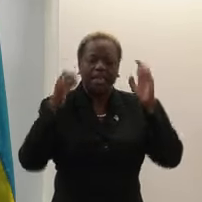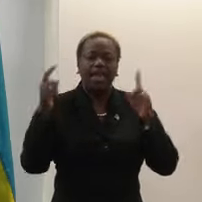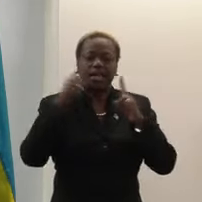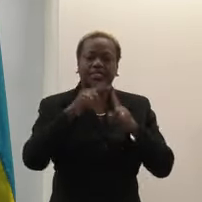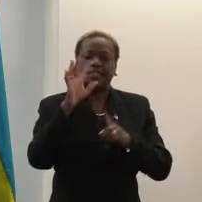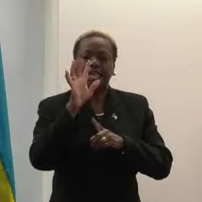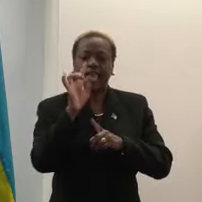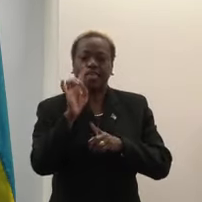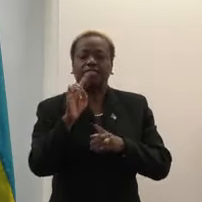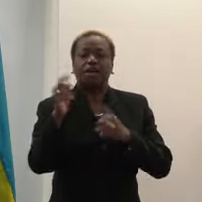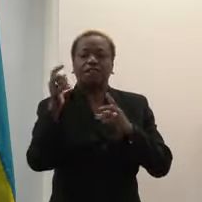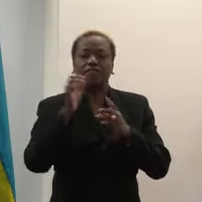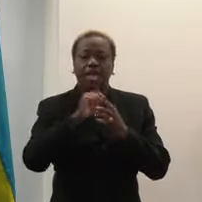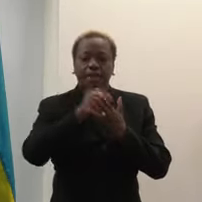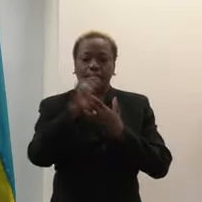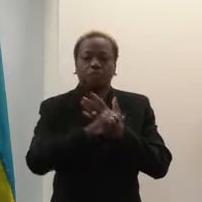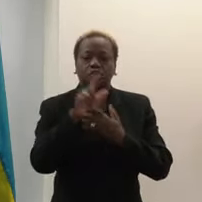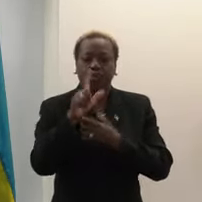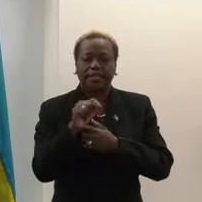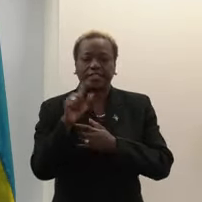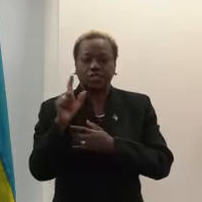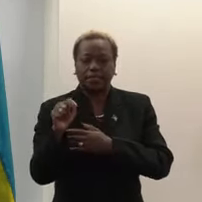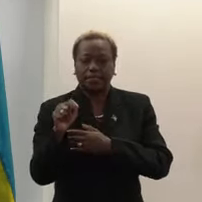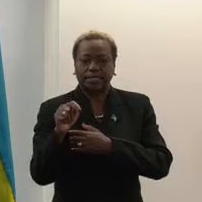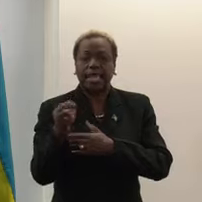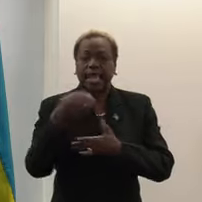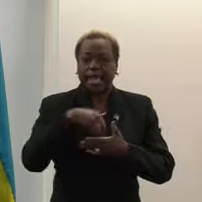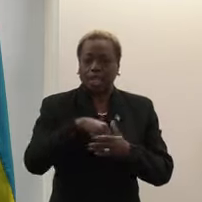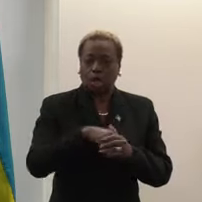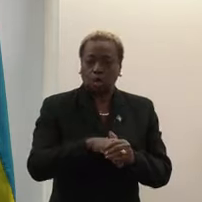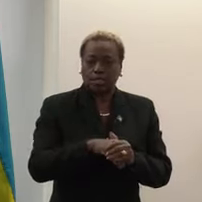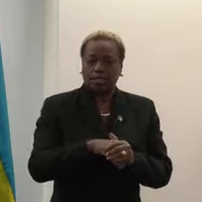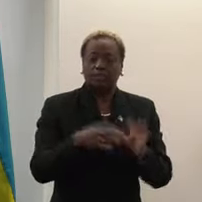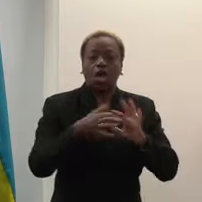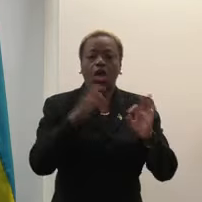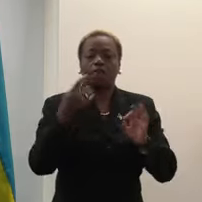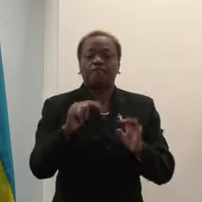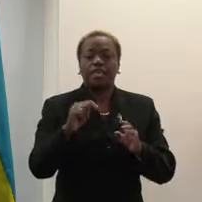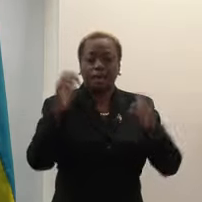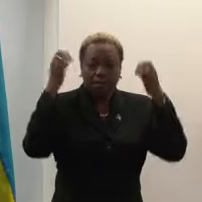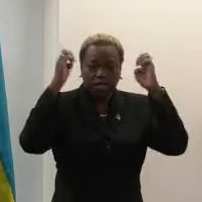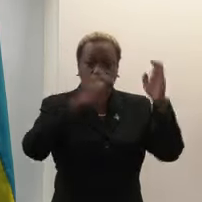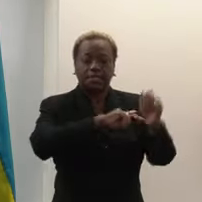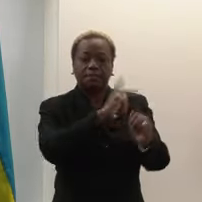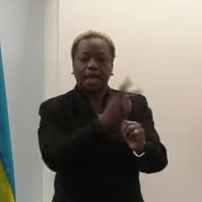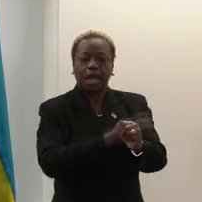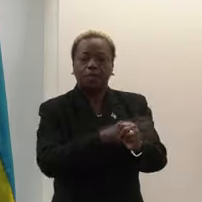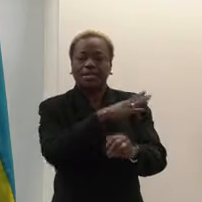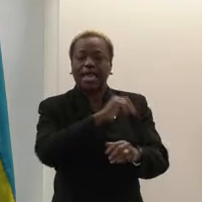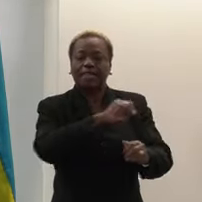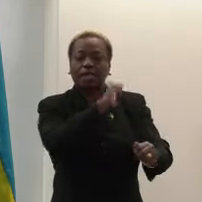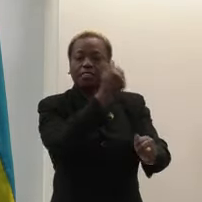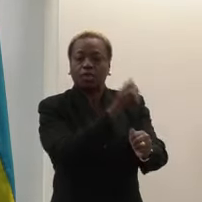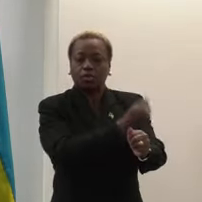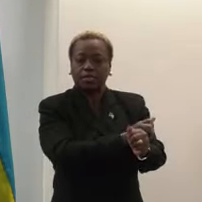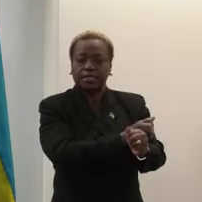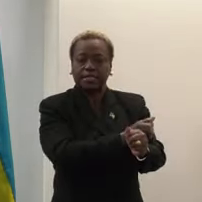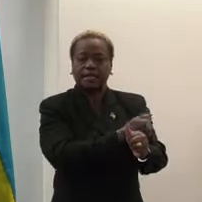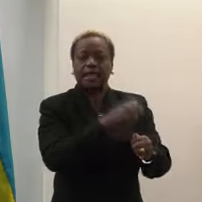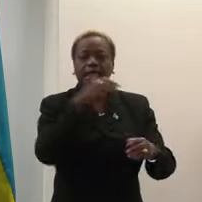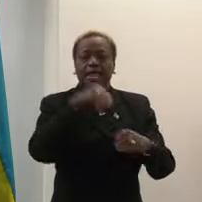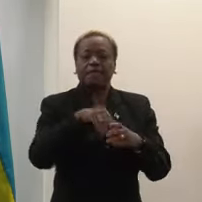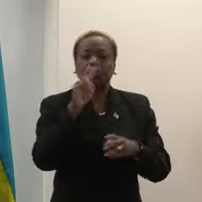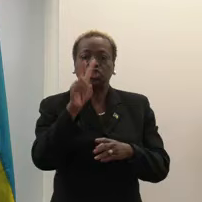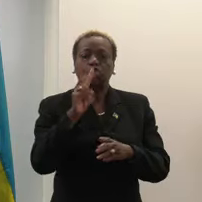of April 2020, inclusive of the emergency powers and authority in the